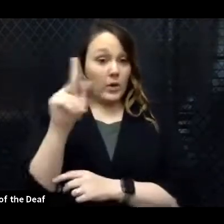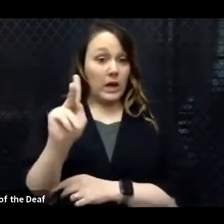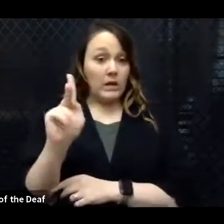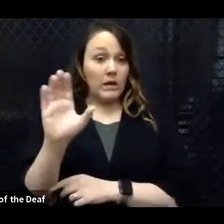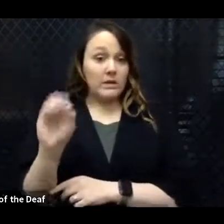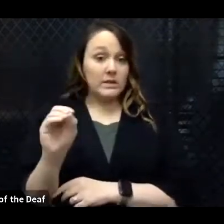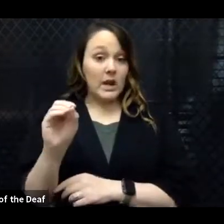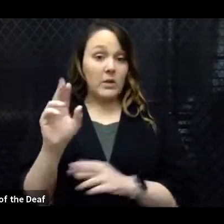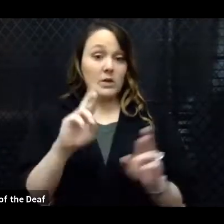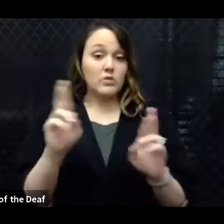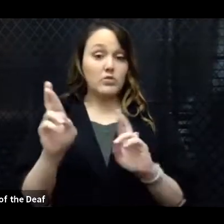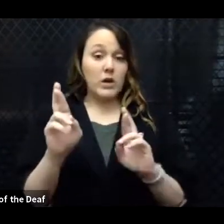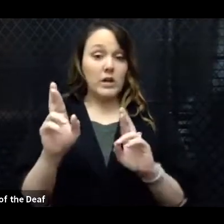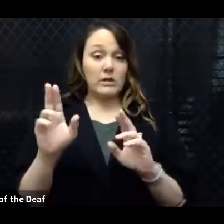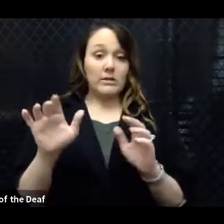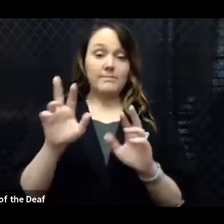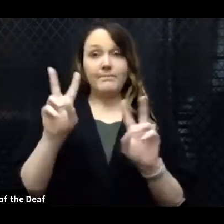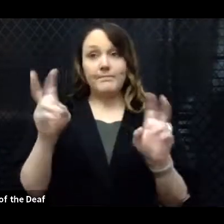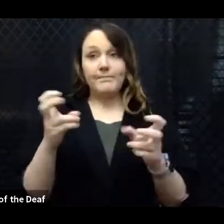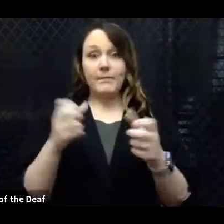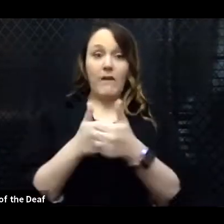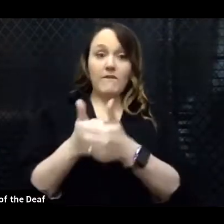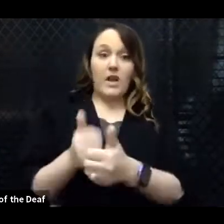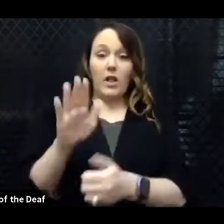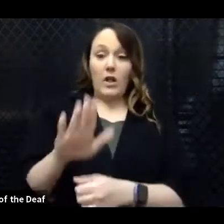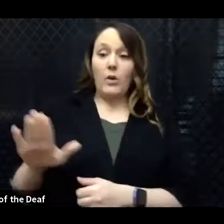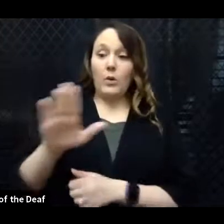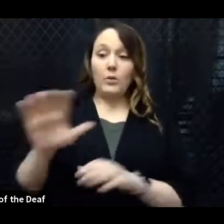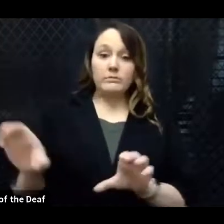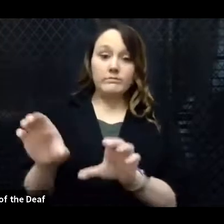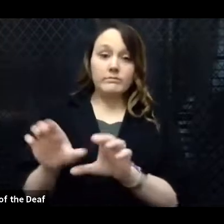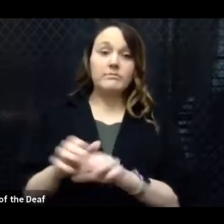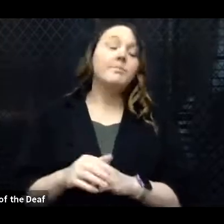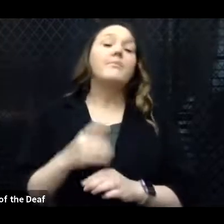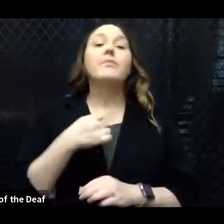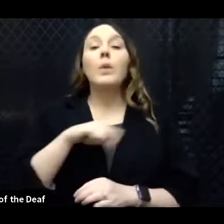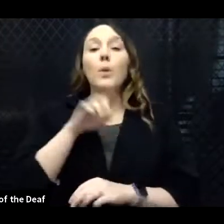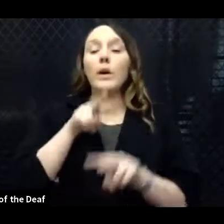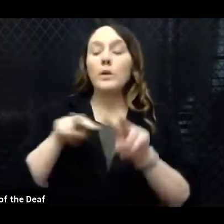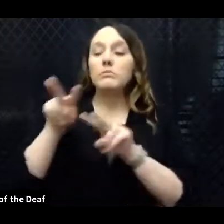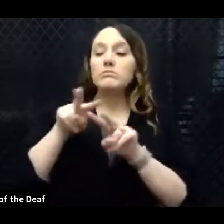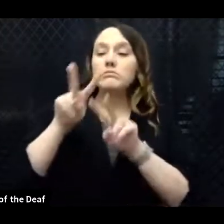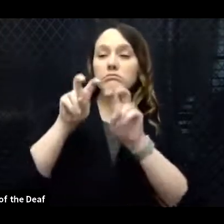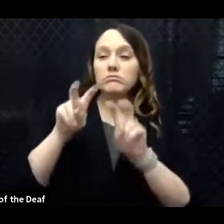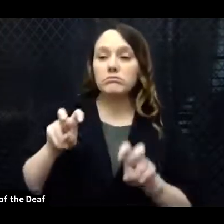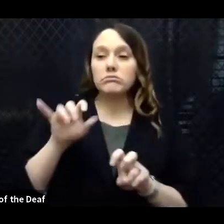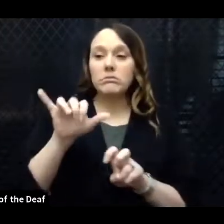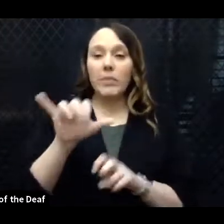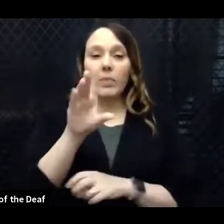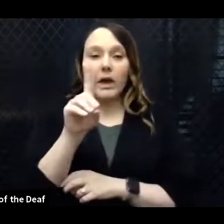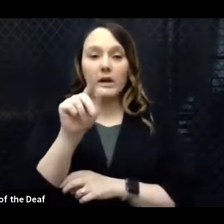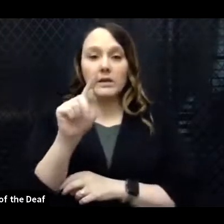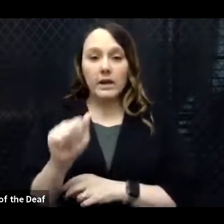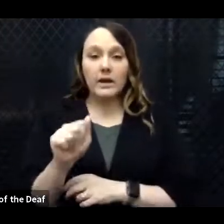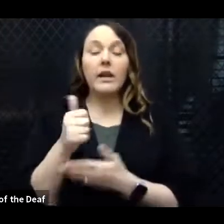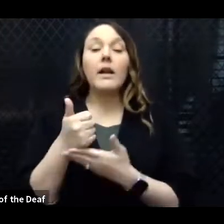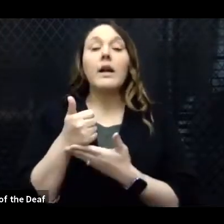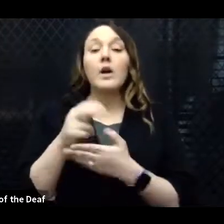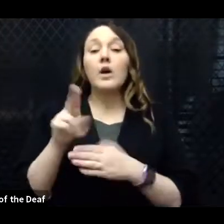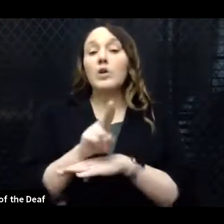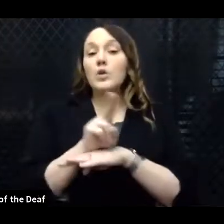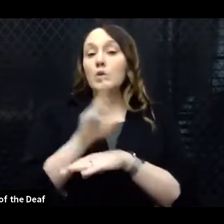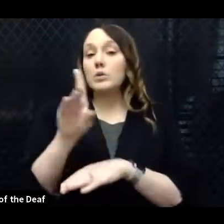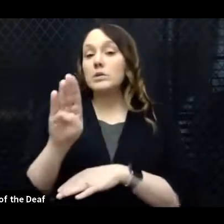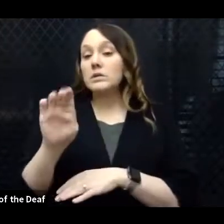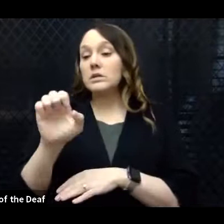quote, follow suit? We're looking at that data and we'll be using our benchmarks to help guide our